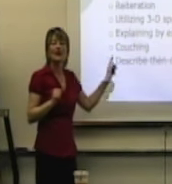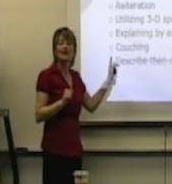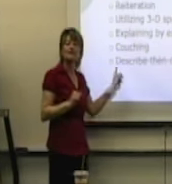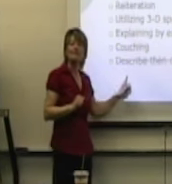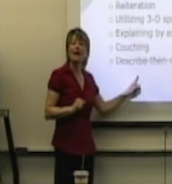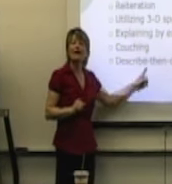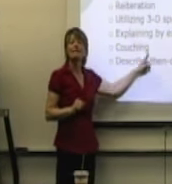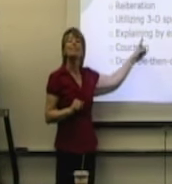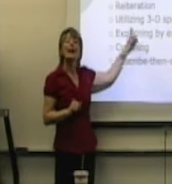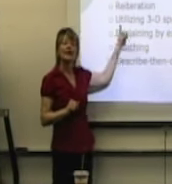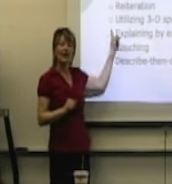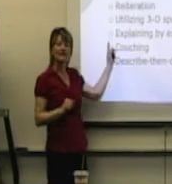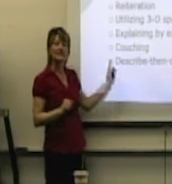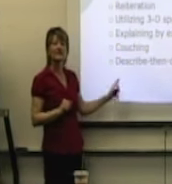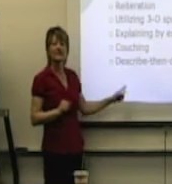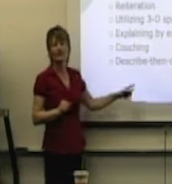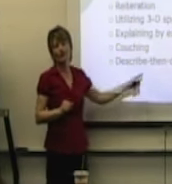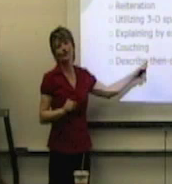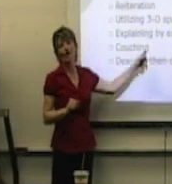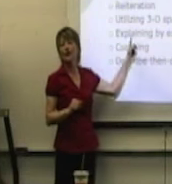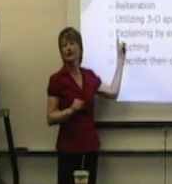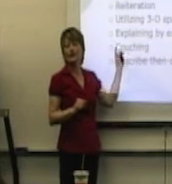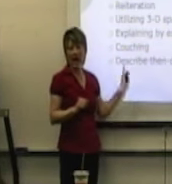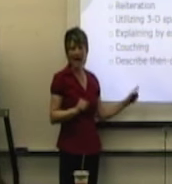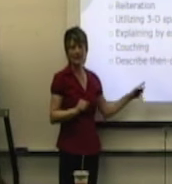Because many of these features are not